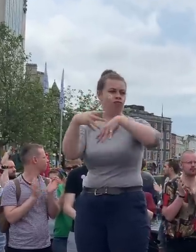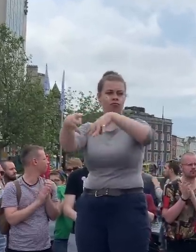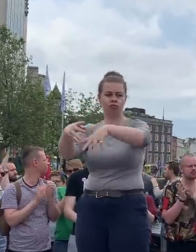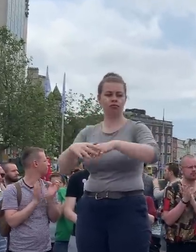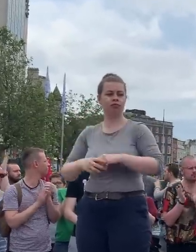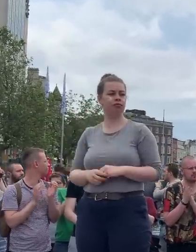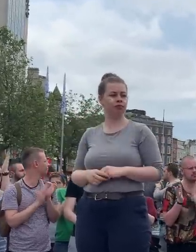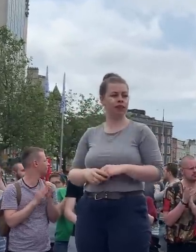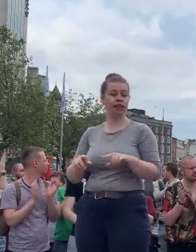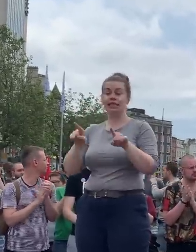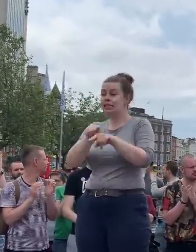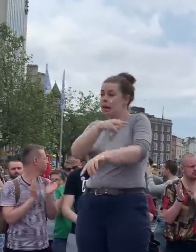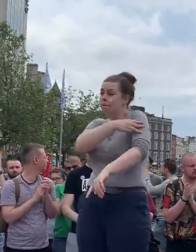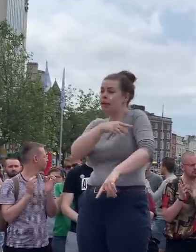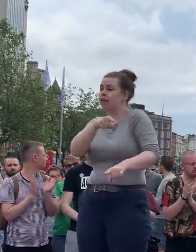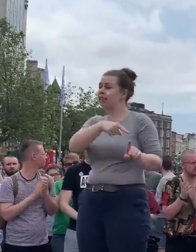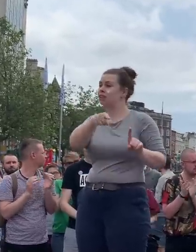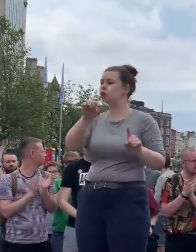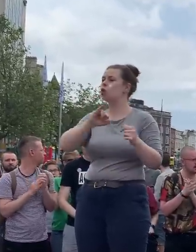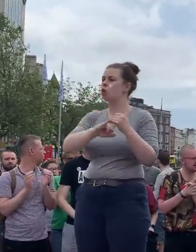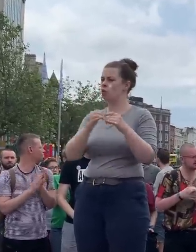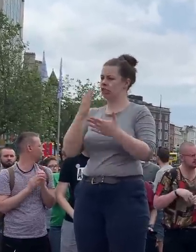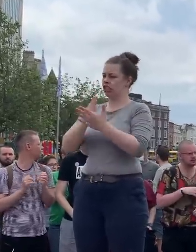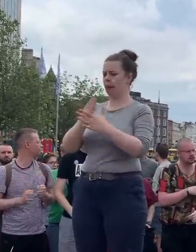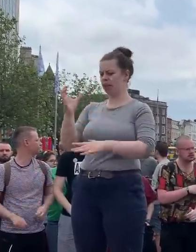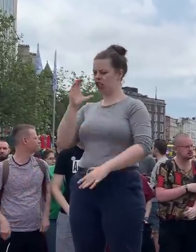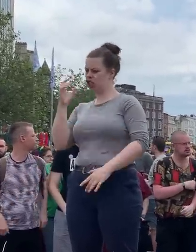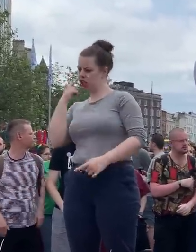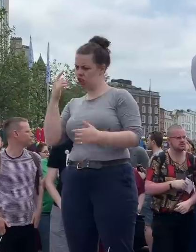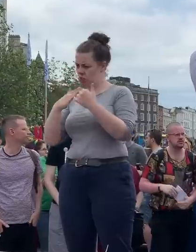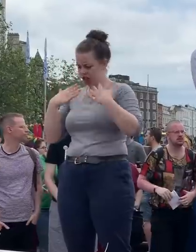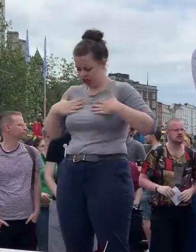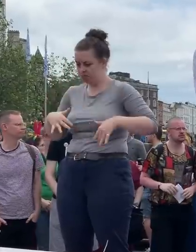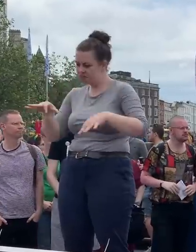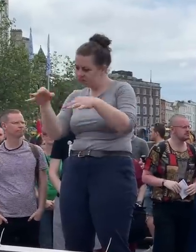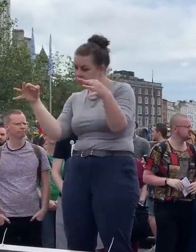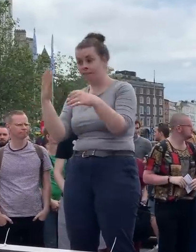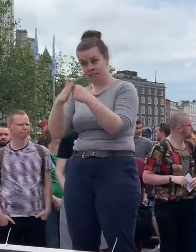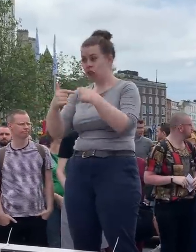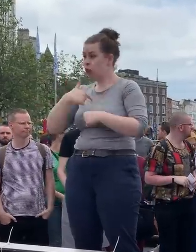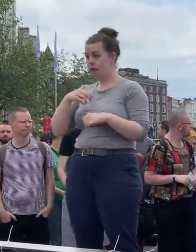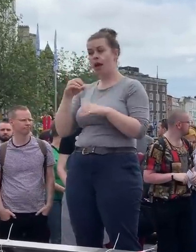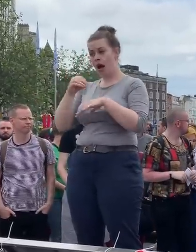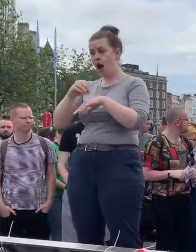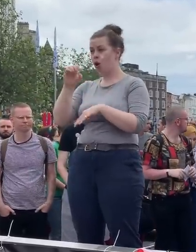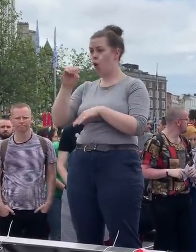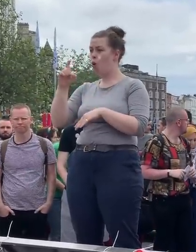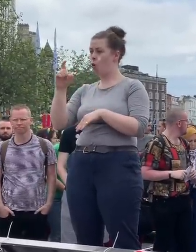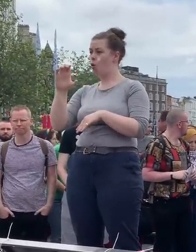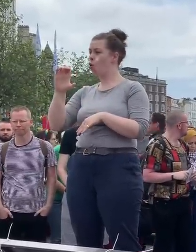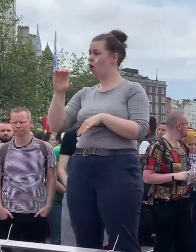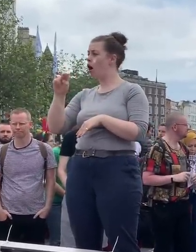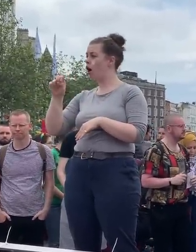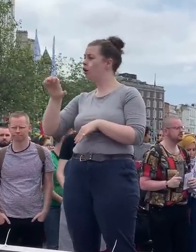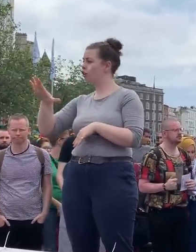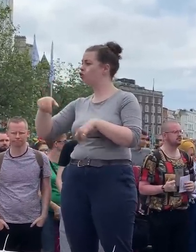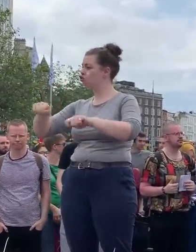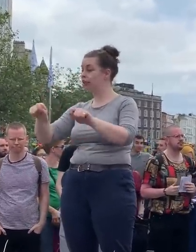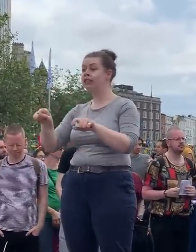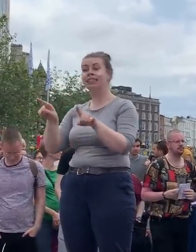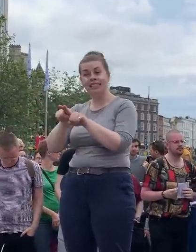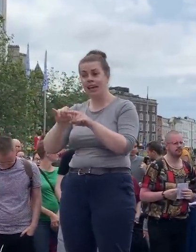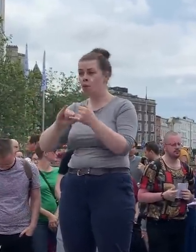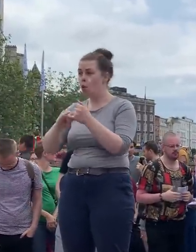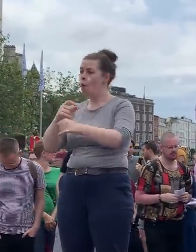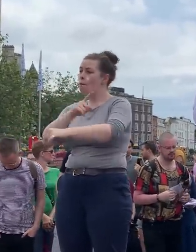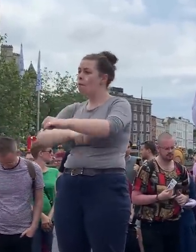It is the same police officers who could stop and search me. They have done so on O'Connell Street. It is the same police officers who brutalize black